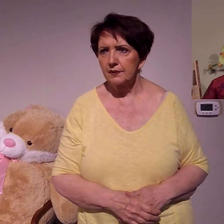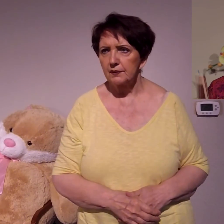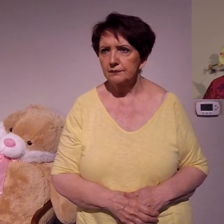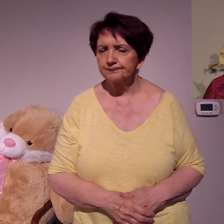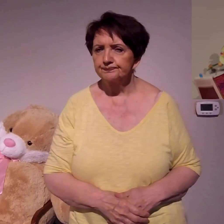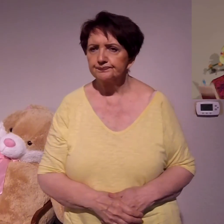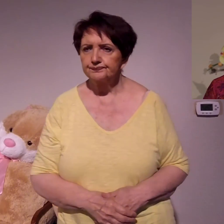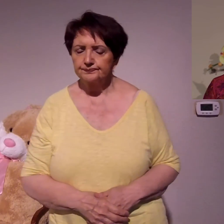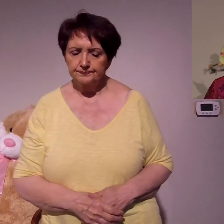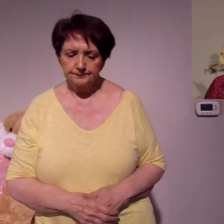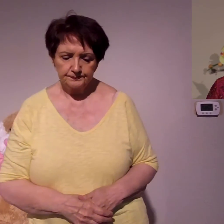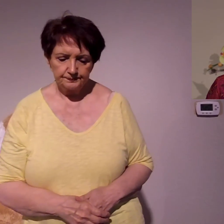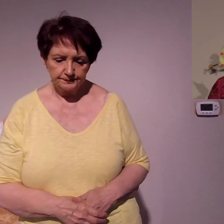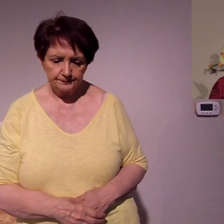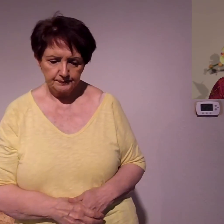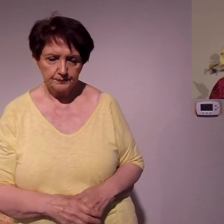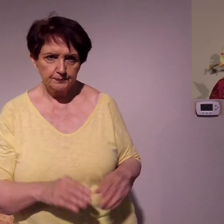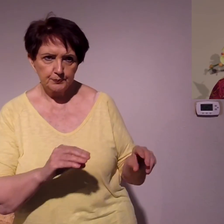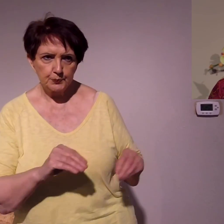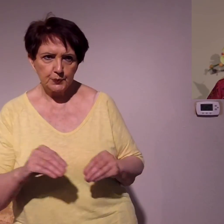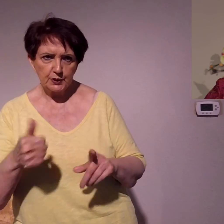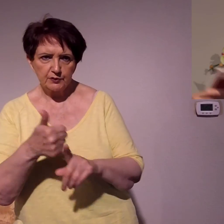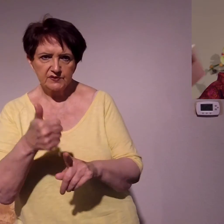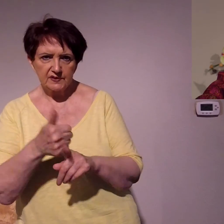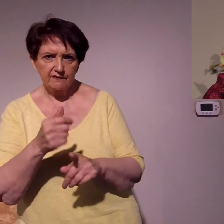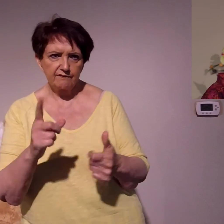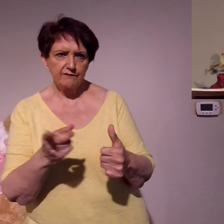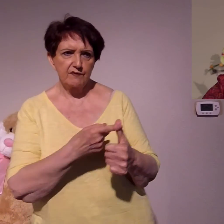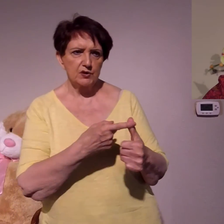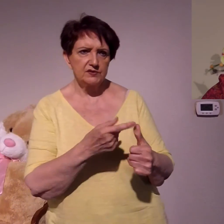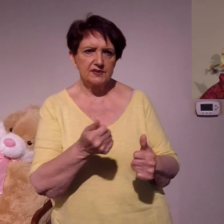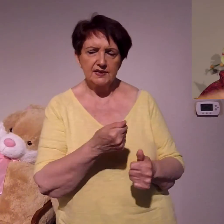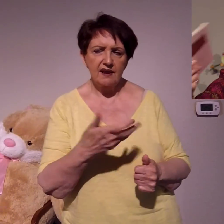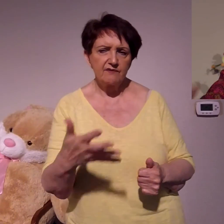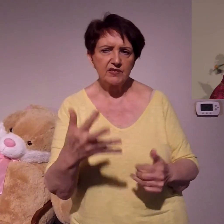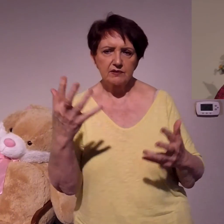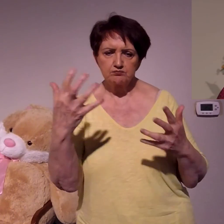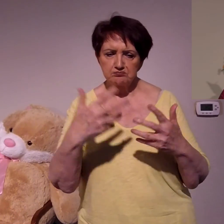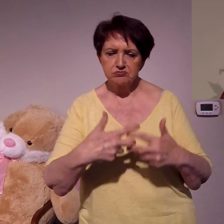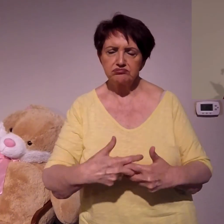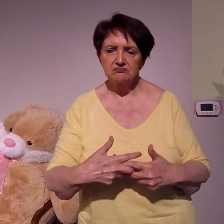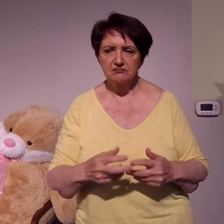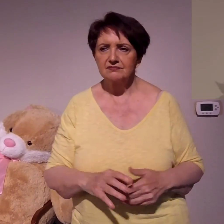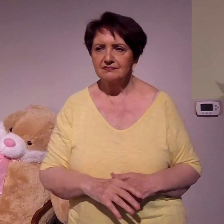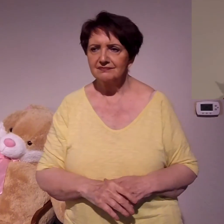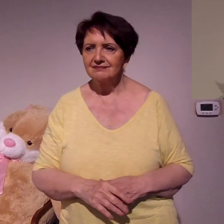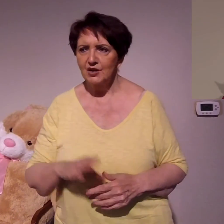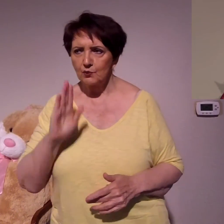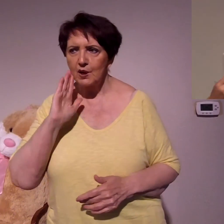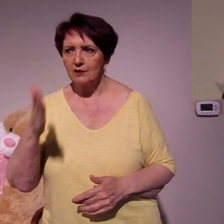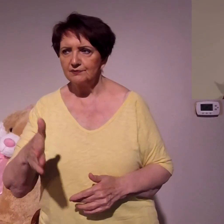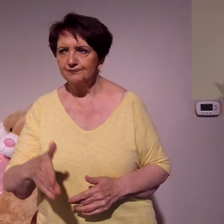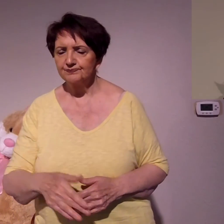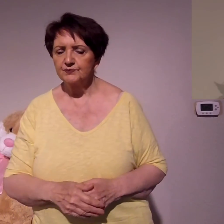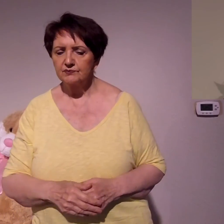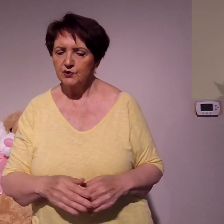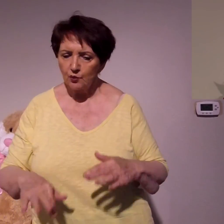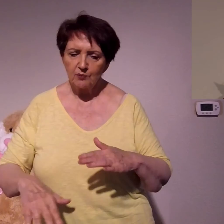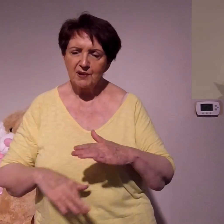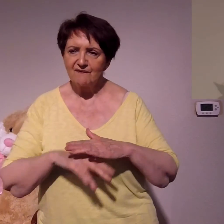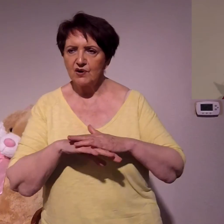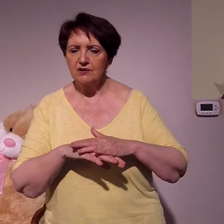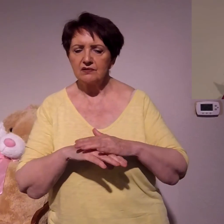Nurture thyself. Know thyself. Love this person. Put your hand on your chest and know that this person